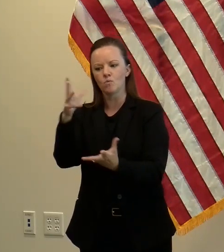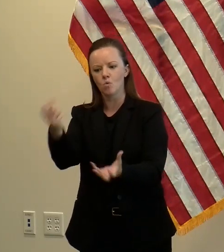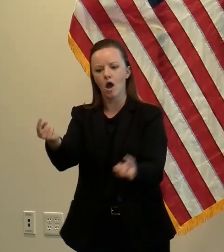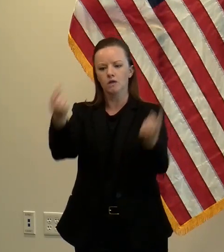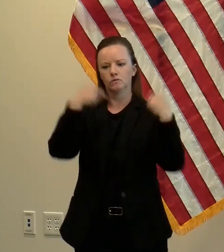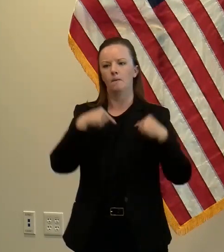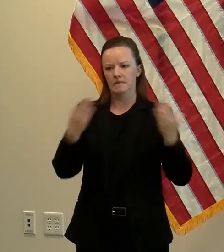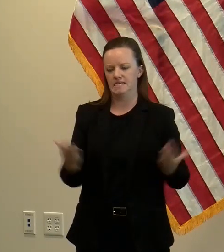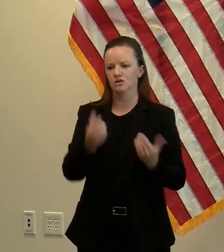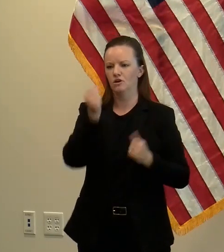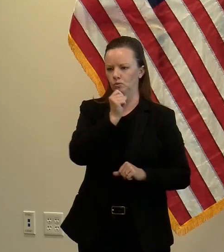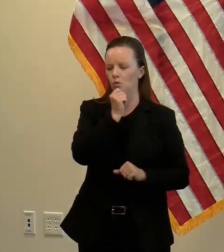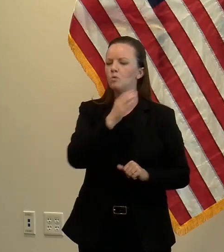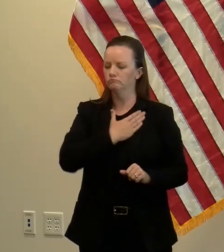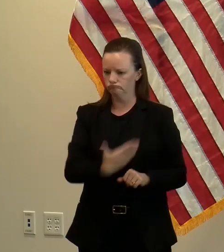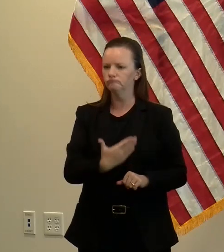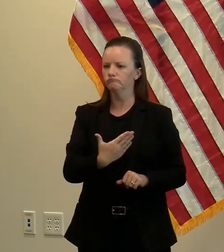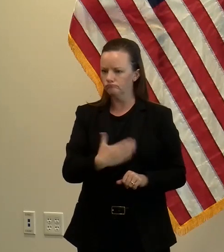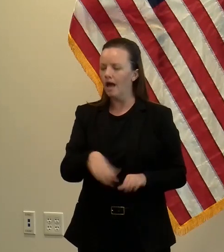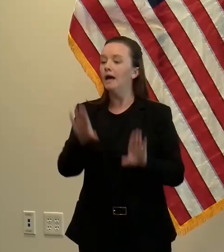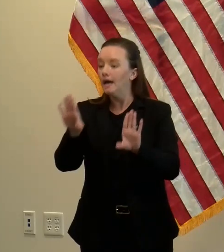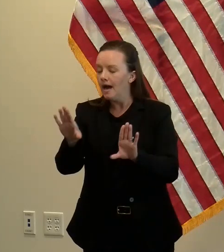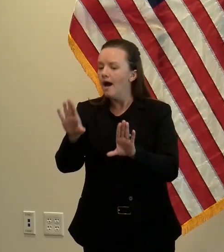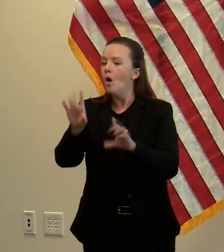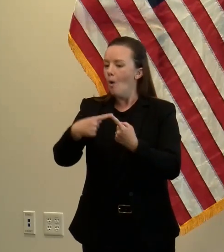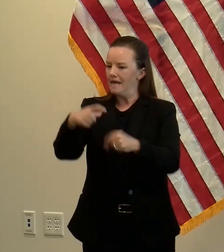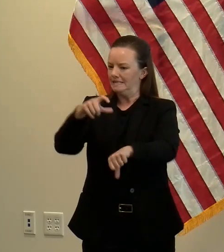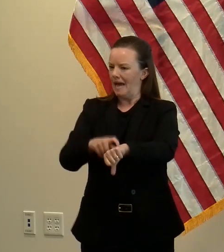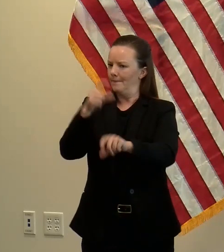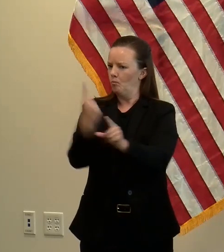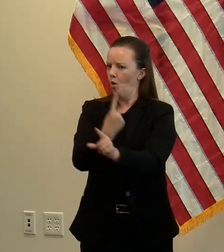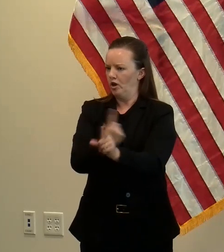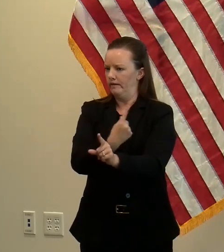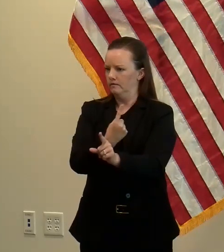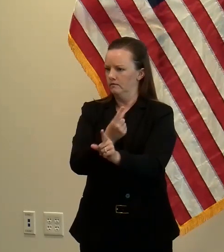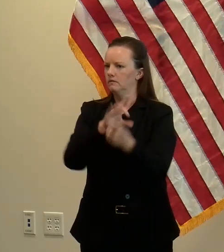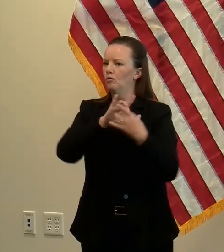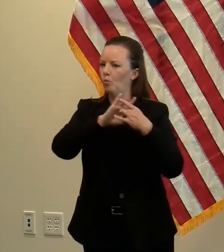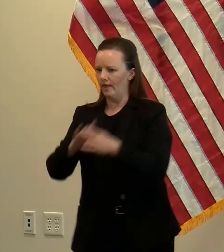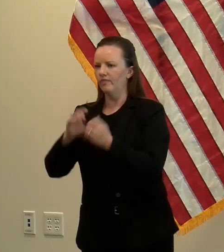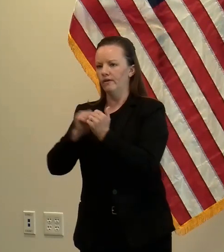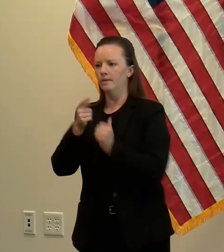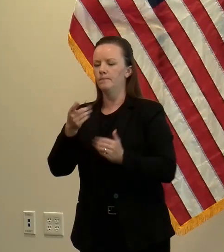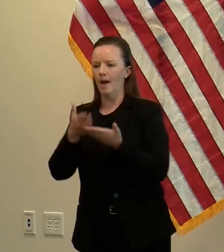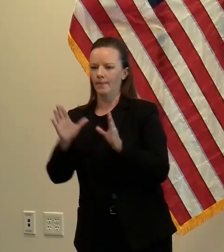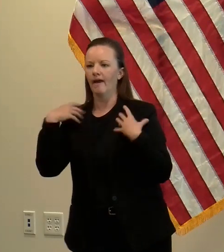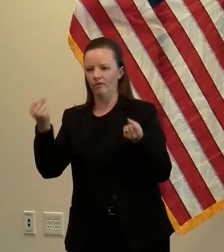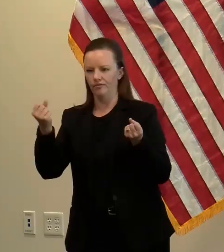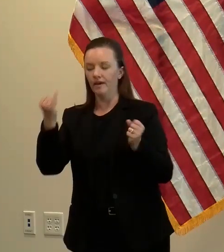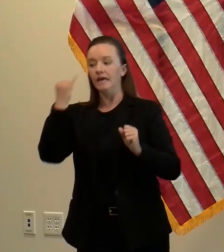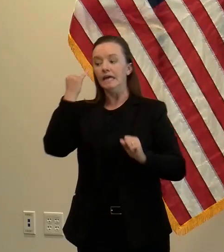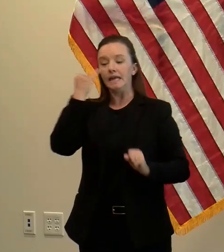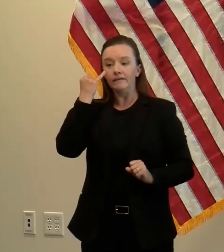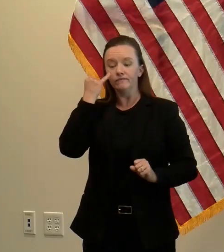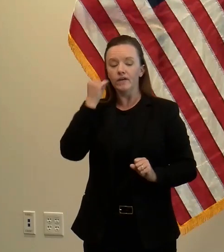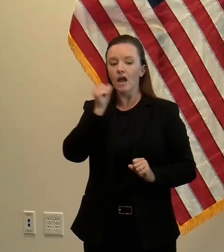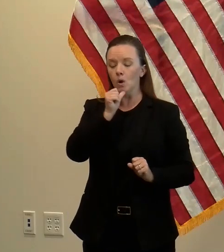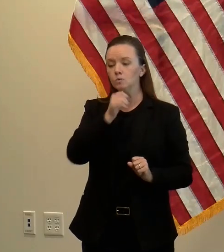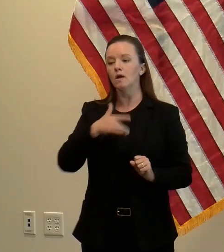the state at the time that it would be appropriate for public health. If Arizona were in a position